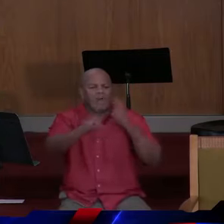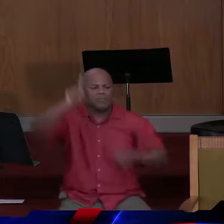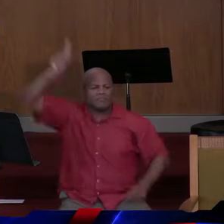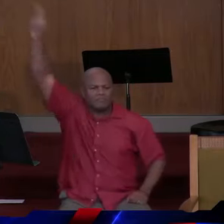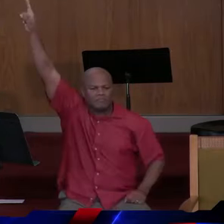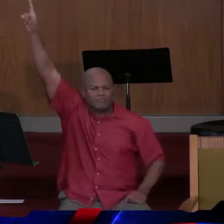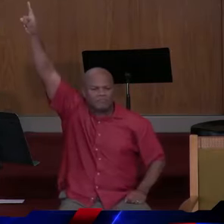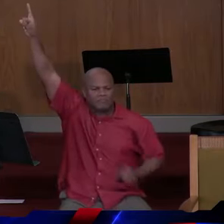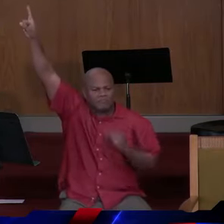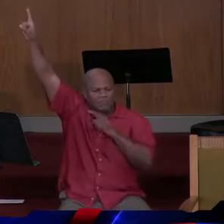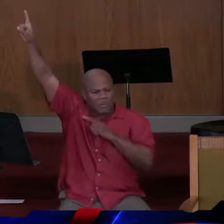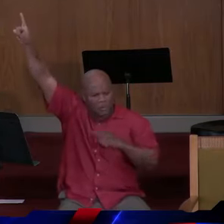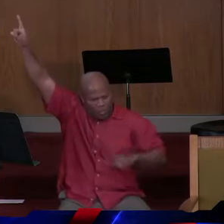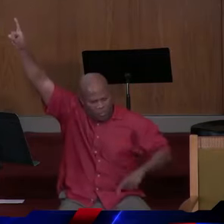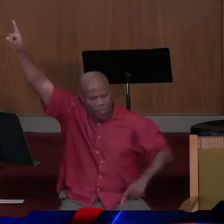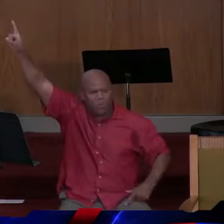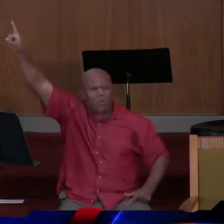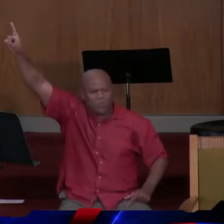Lord.